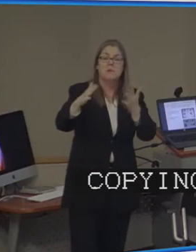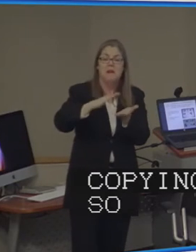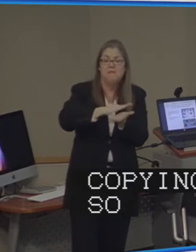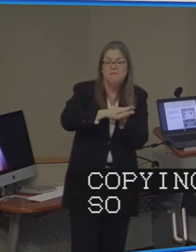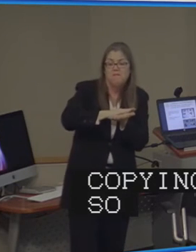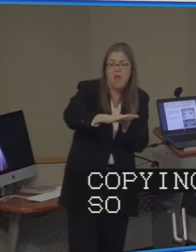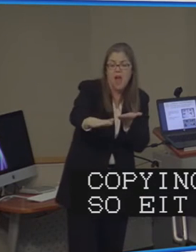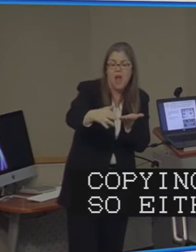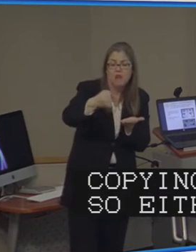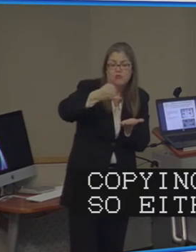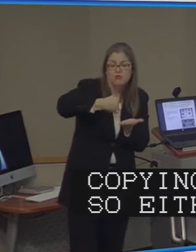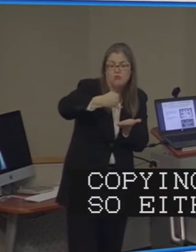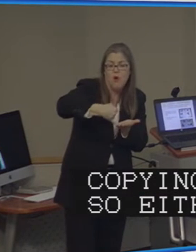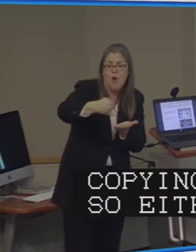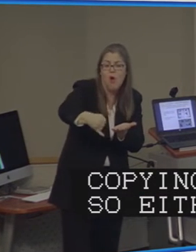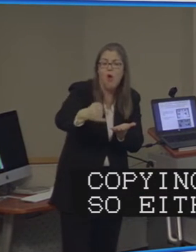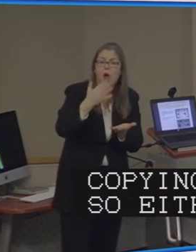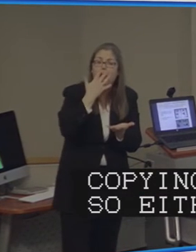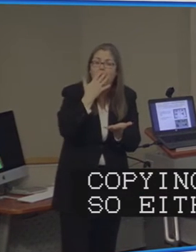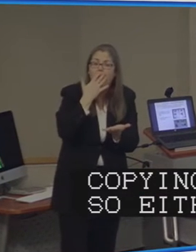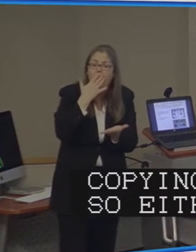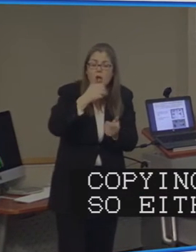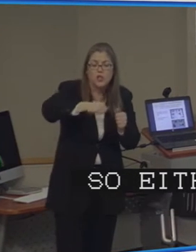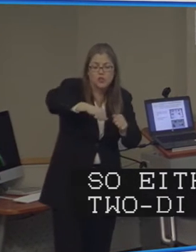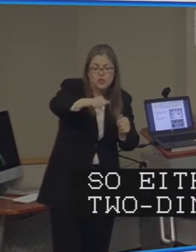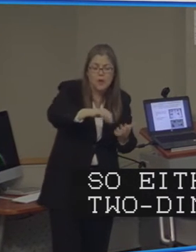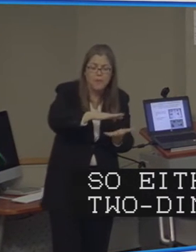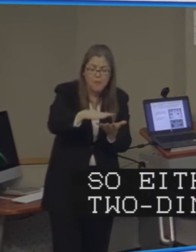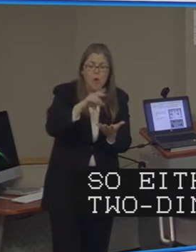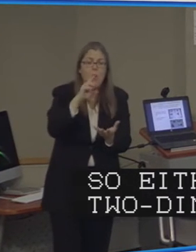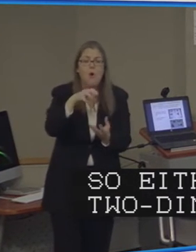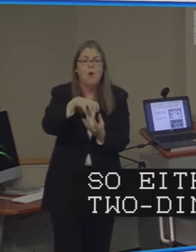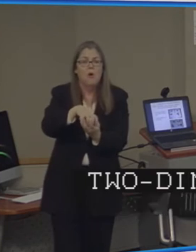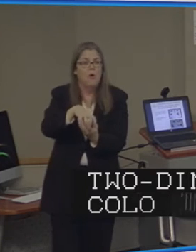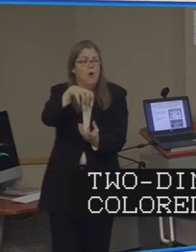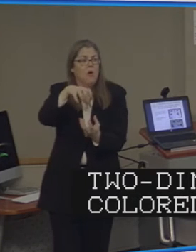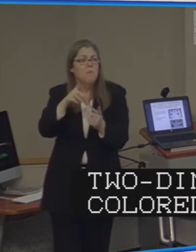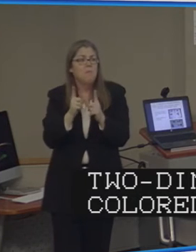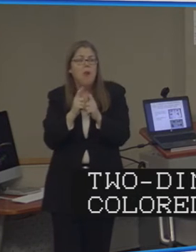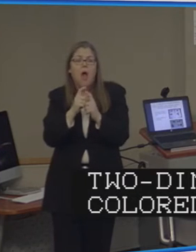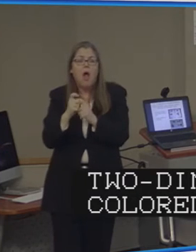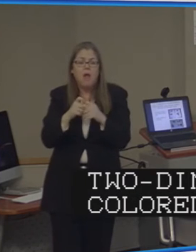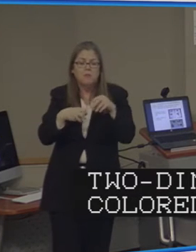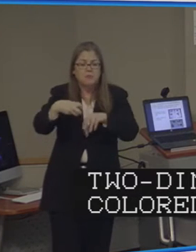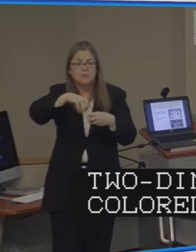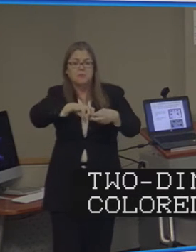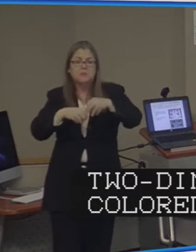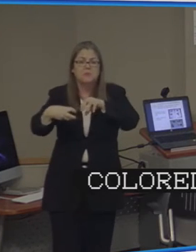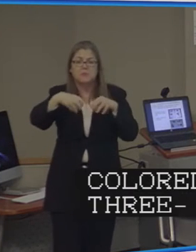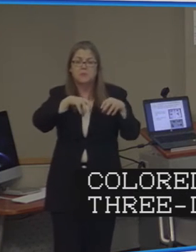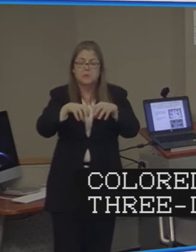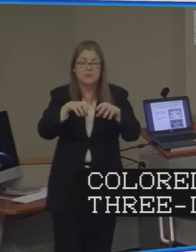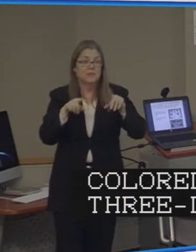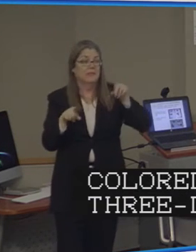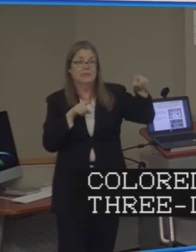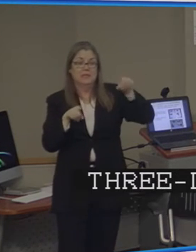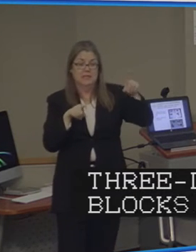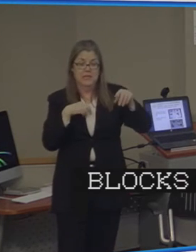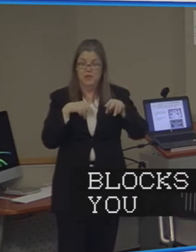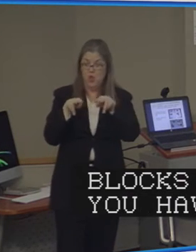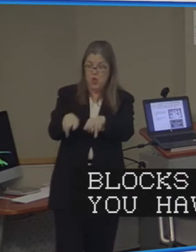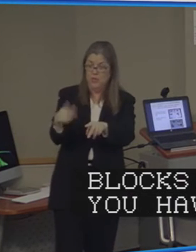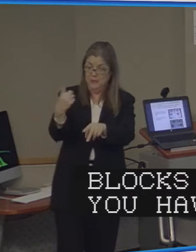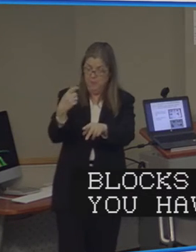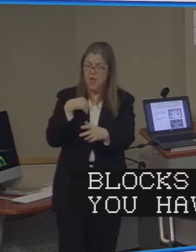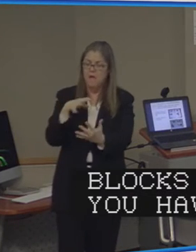design with colored shapes or a three-dimensional design with blocks. You have to look at that and copy it.